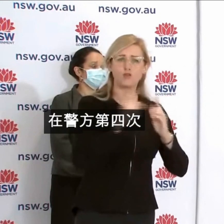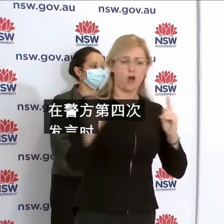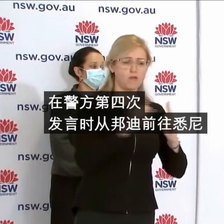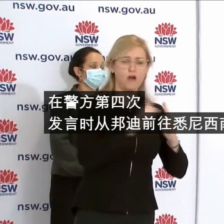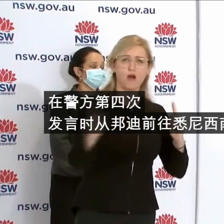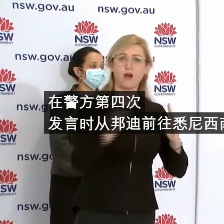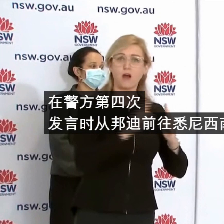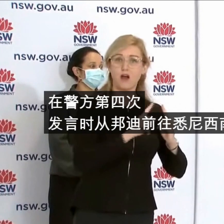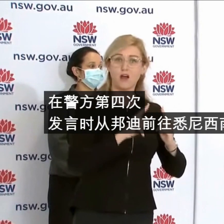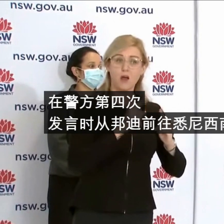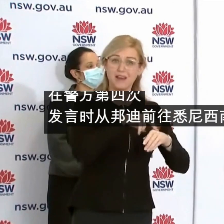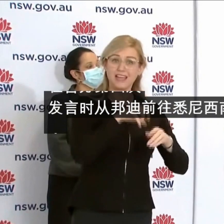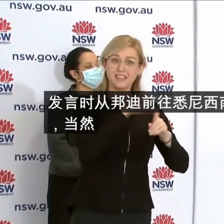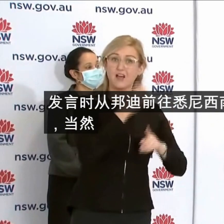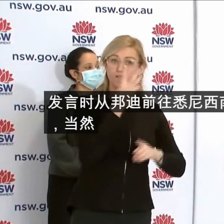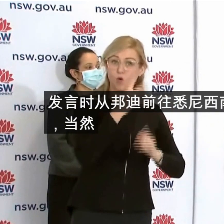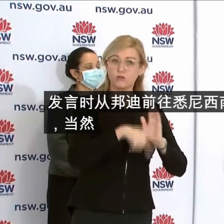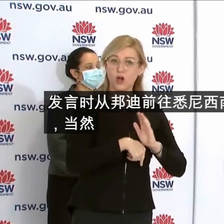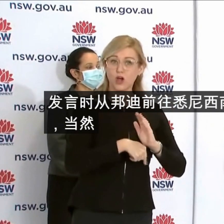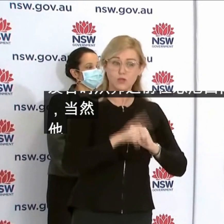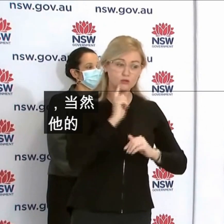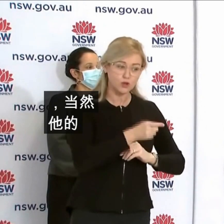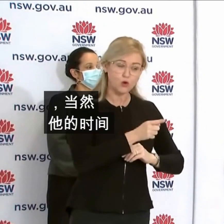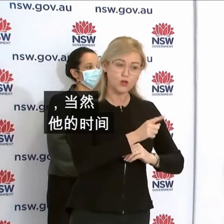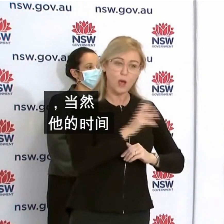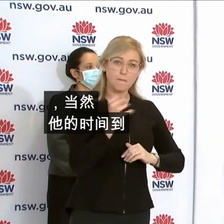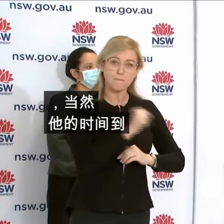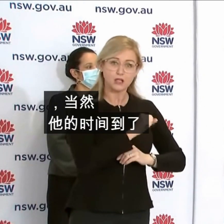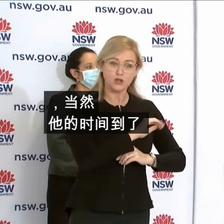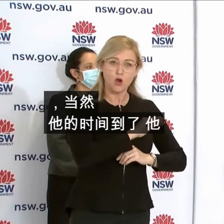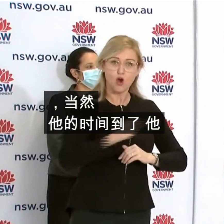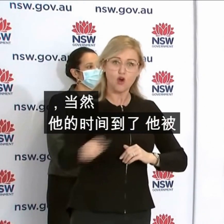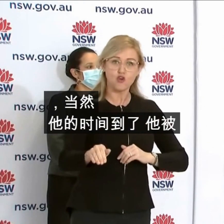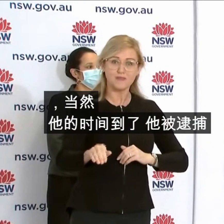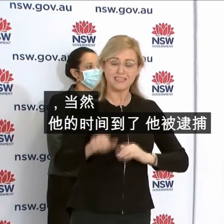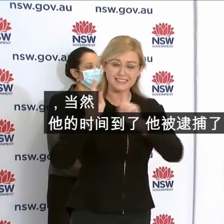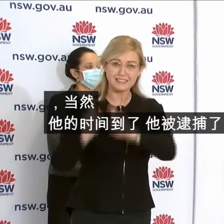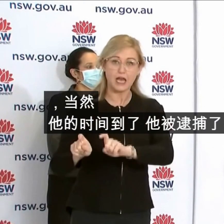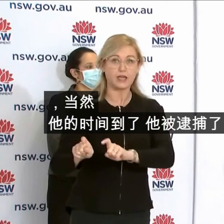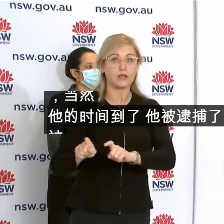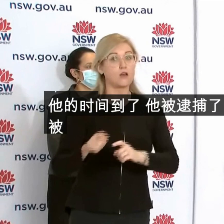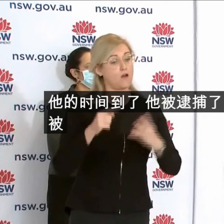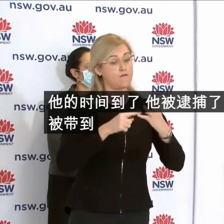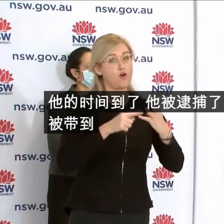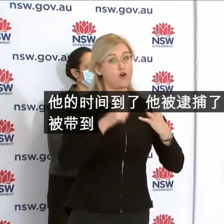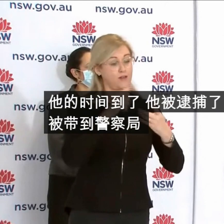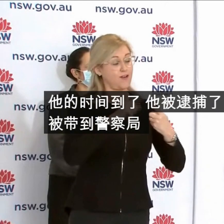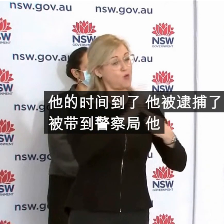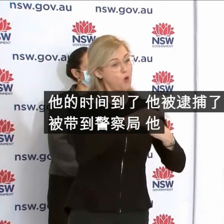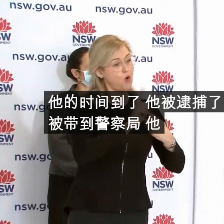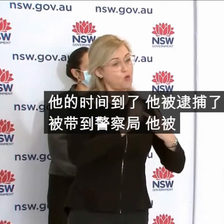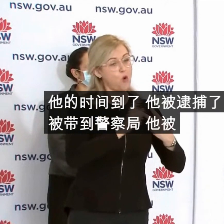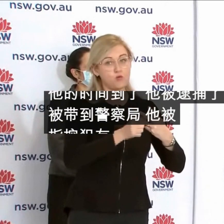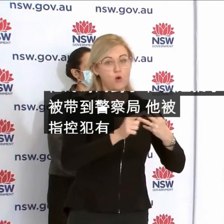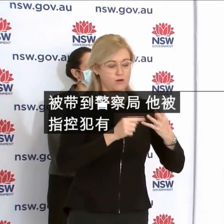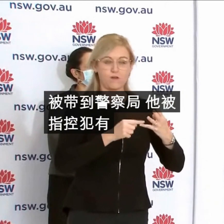have spoken to this man, and of course his time's up. He was arrested. He was taken to the police